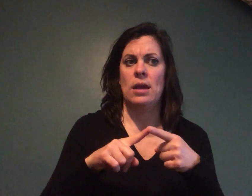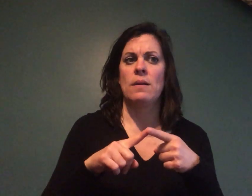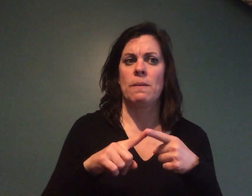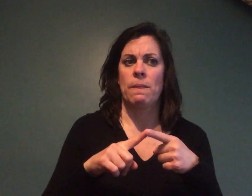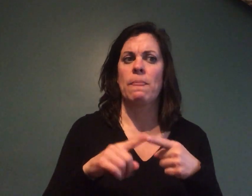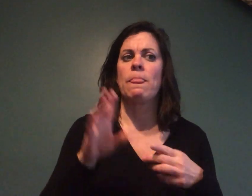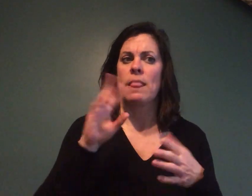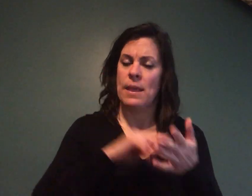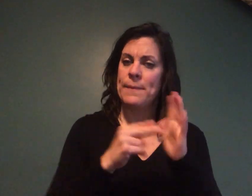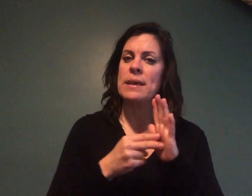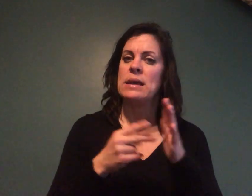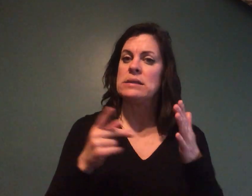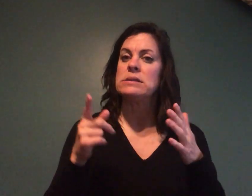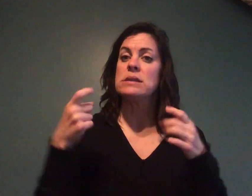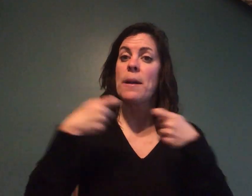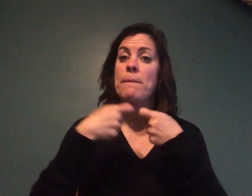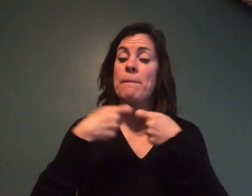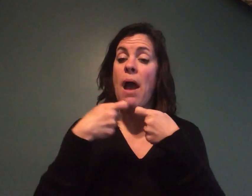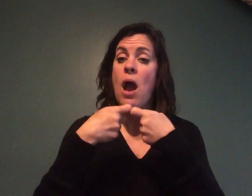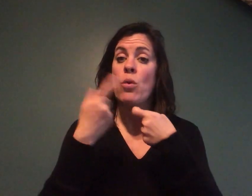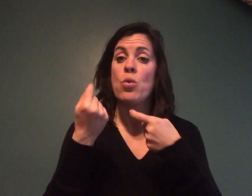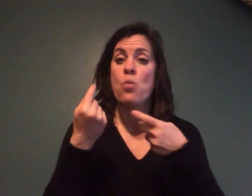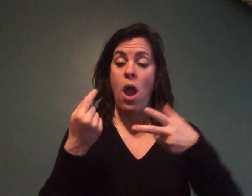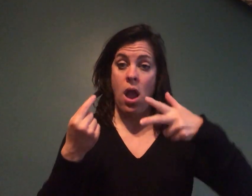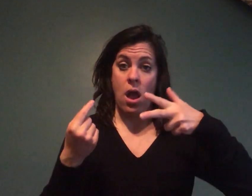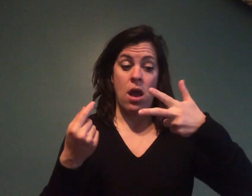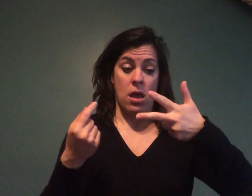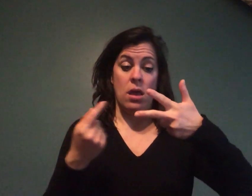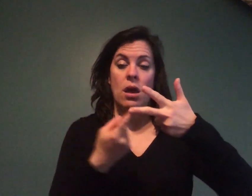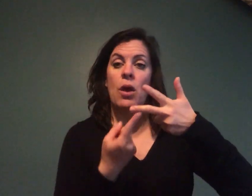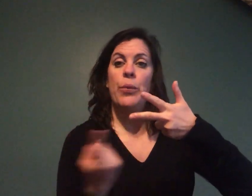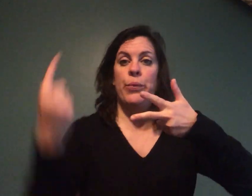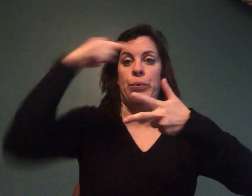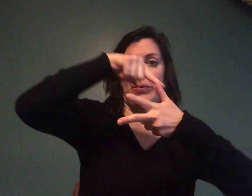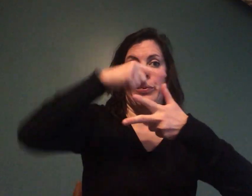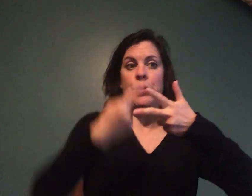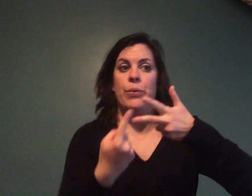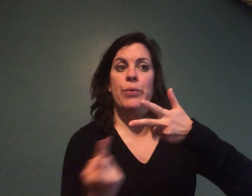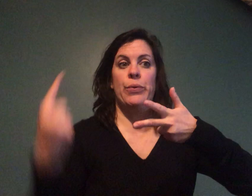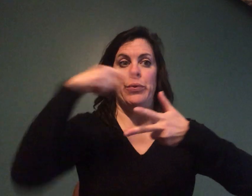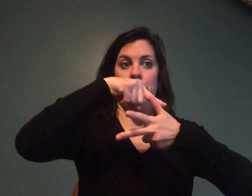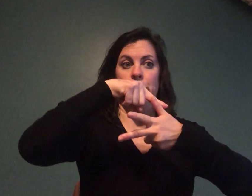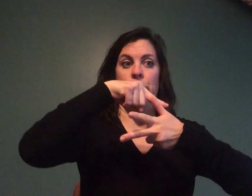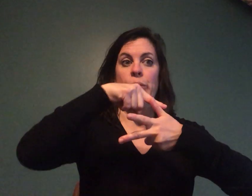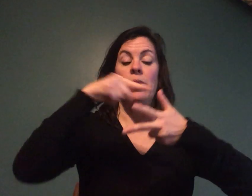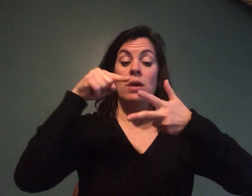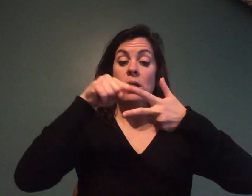grounding is there for safety. That is that third prong or the green wire on your piece.